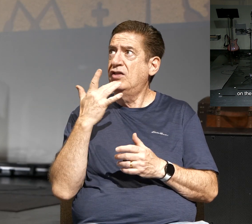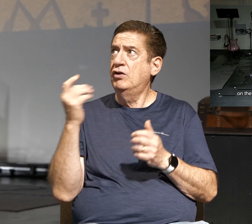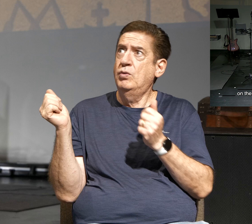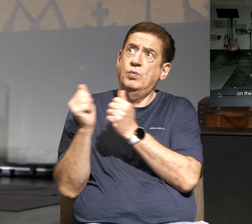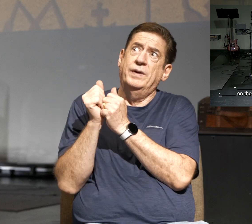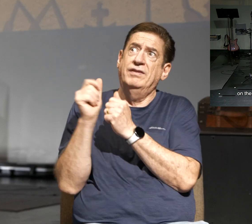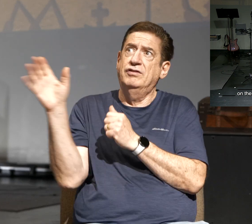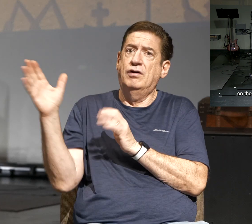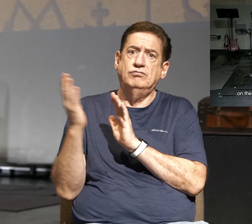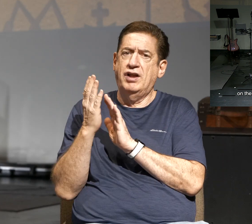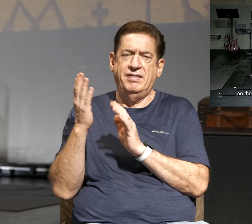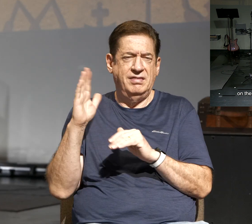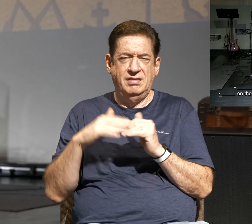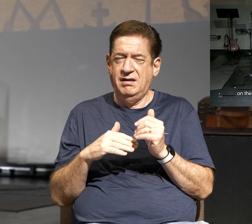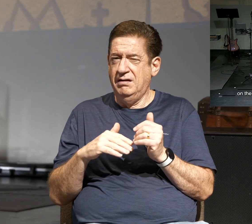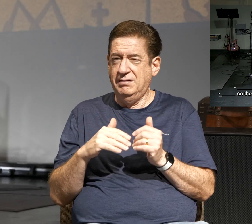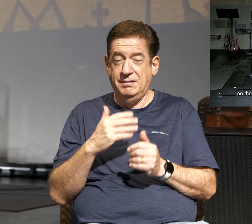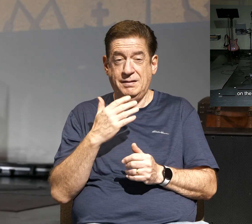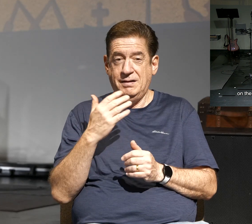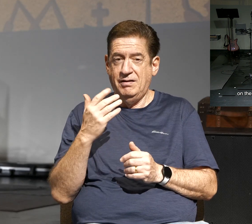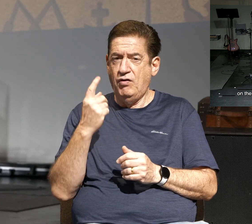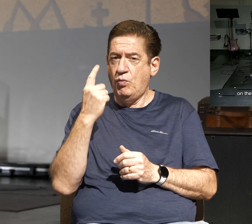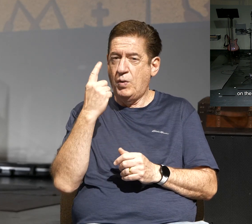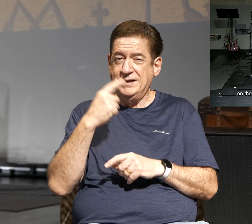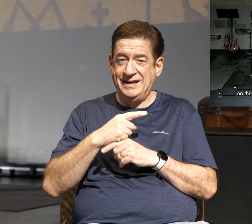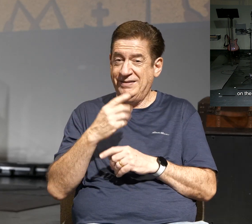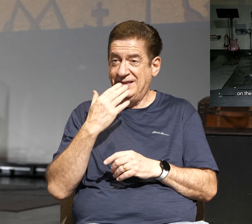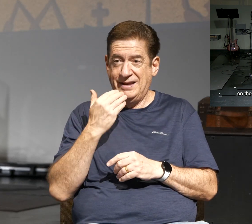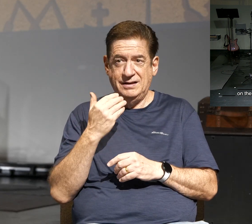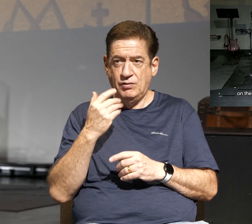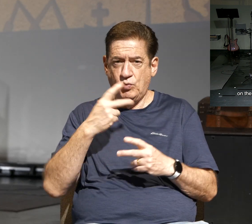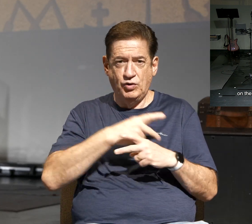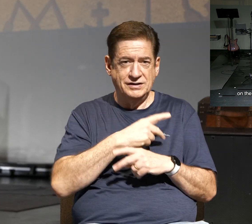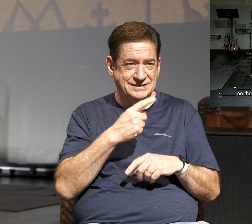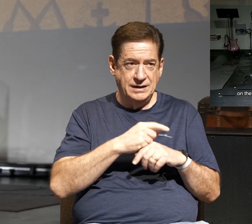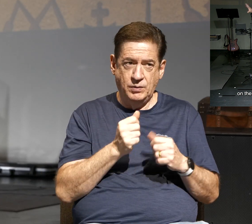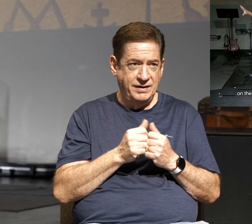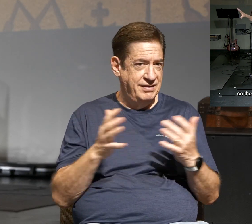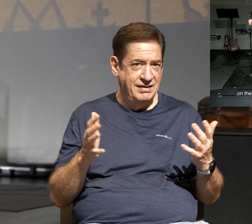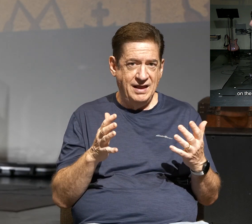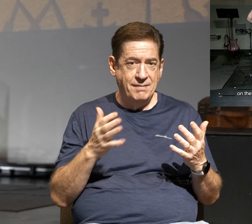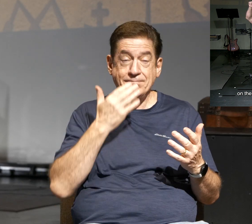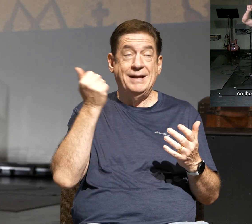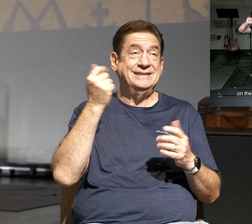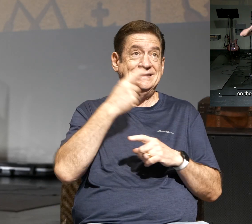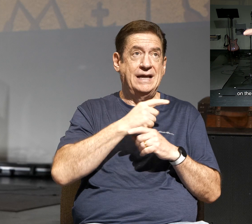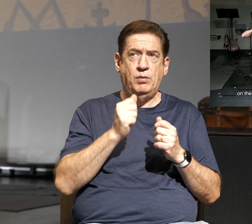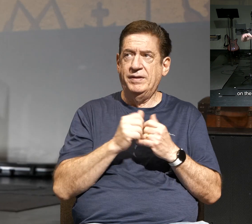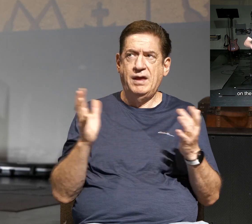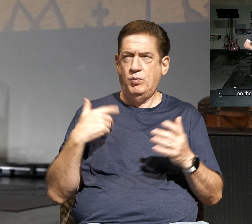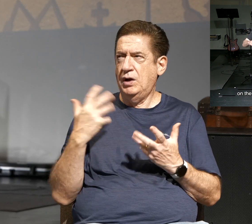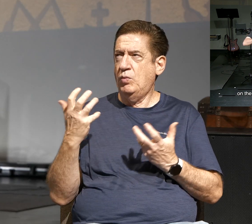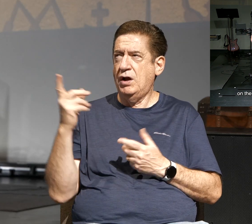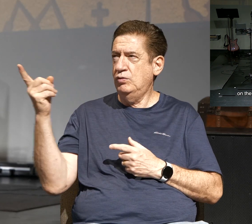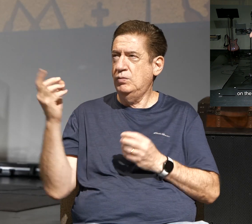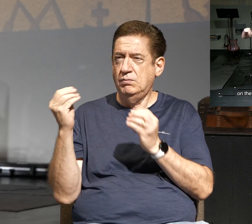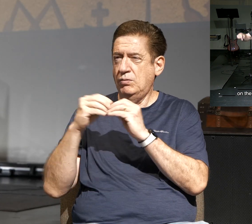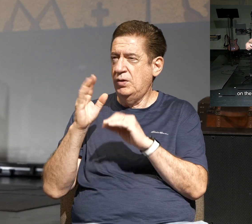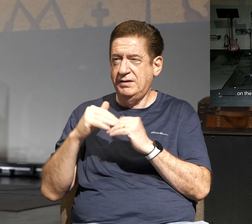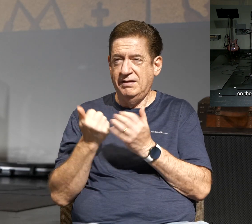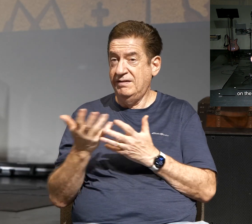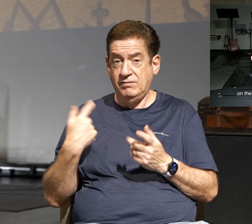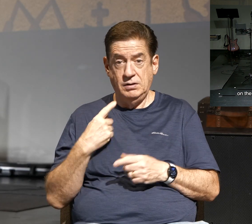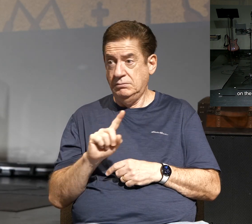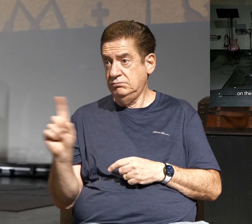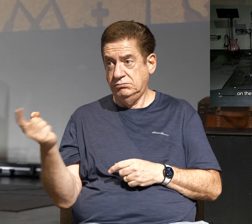by far than the best day without your presence. You can have the promised land. We want you more than anything, even if we have to